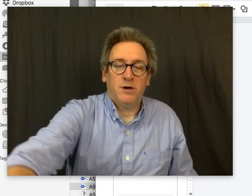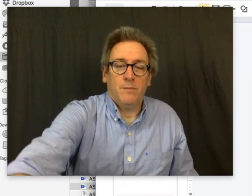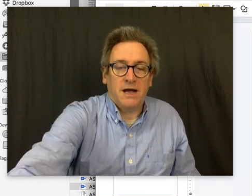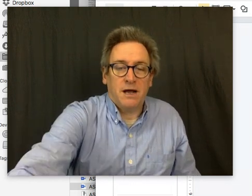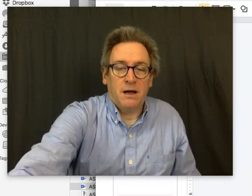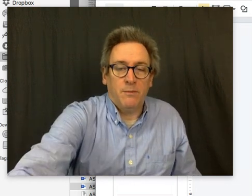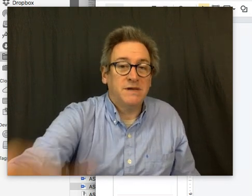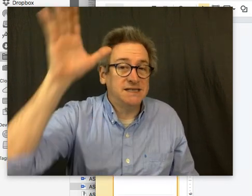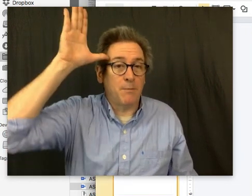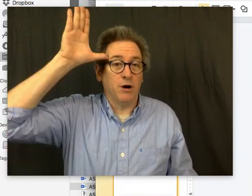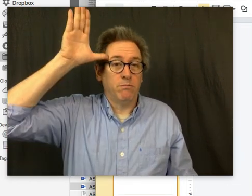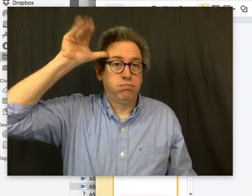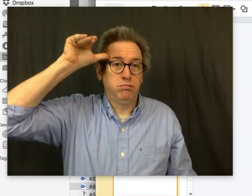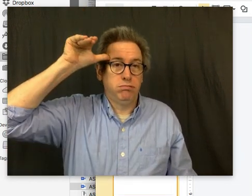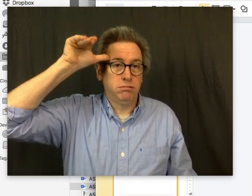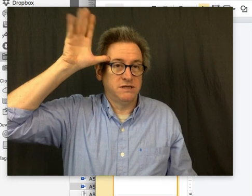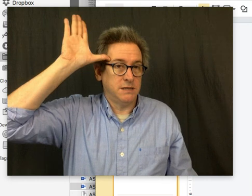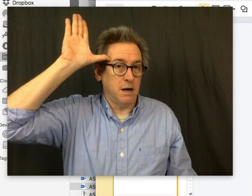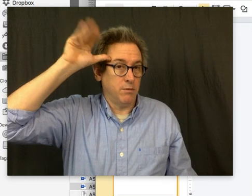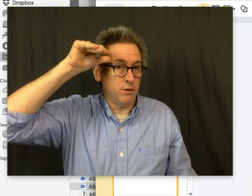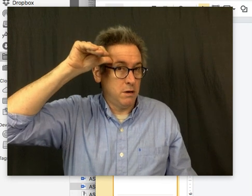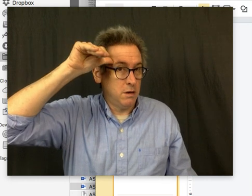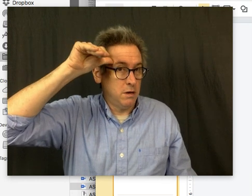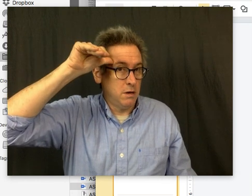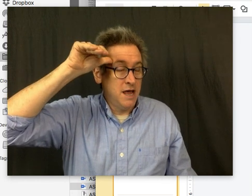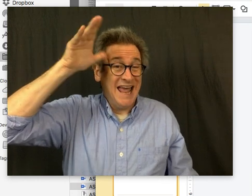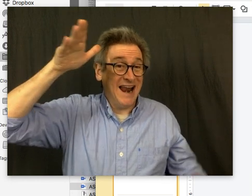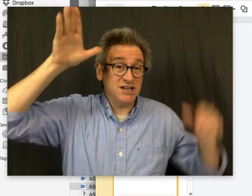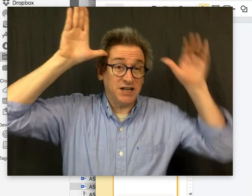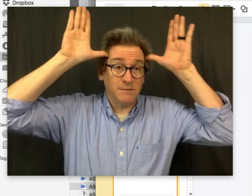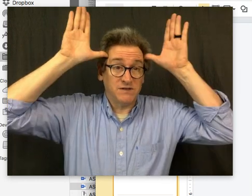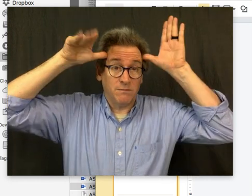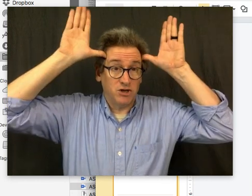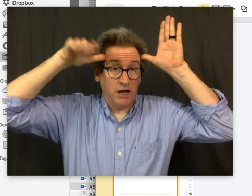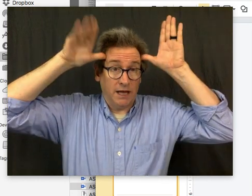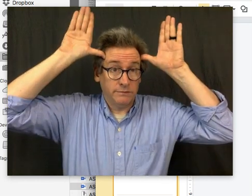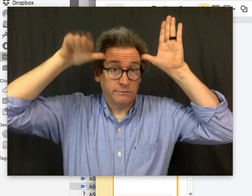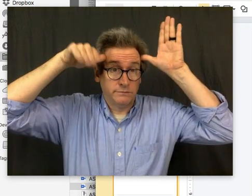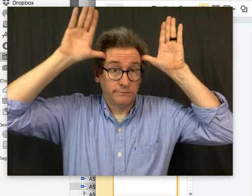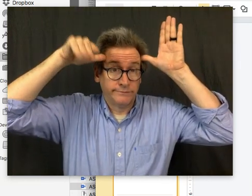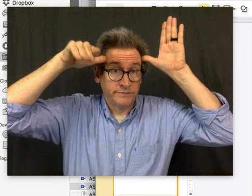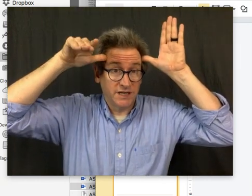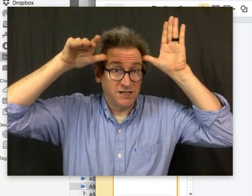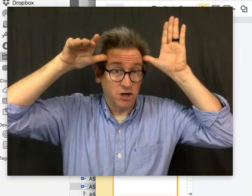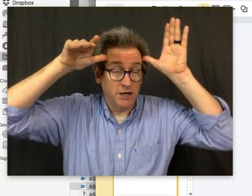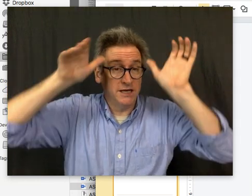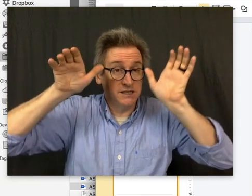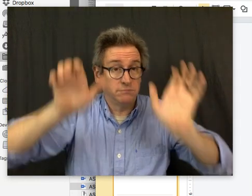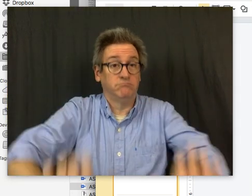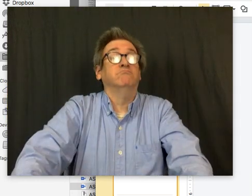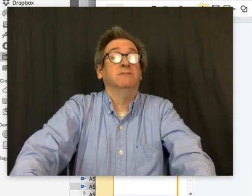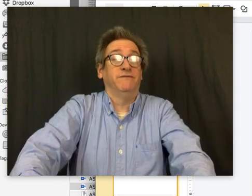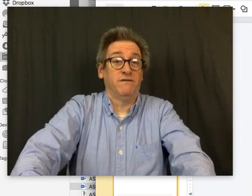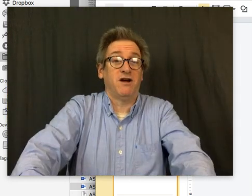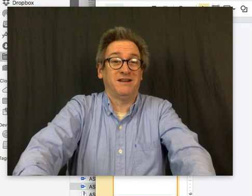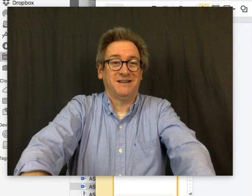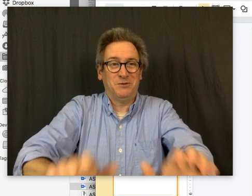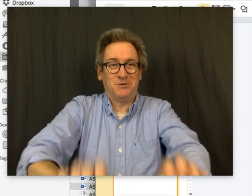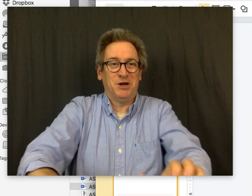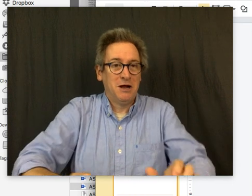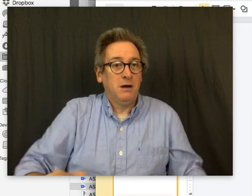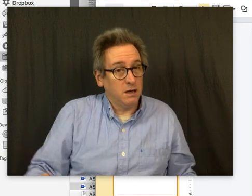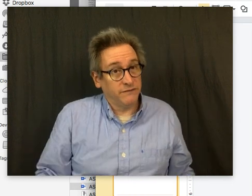Let me go back up one. Stubborn. Stubborn. It actually comes from donkey. Because donkeys, if you've ever had